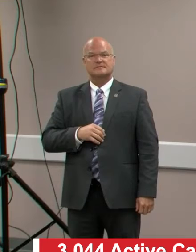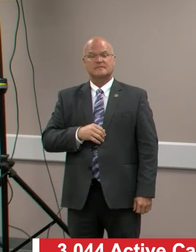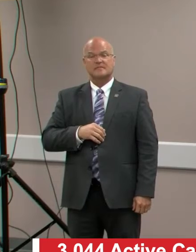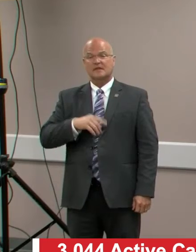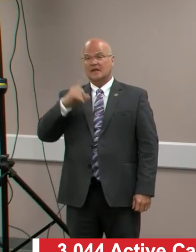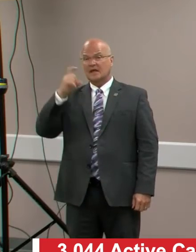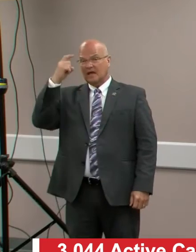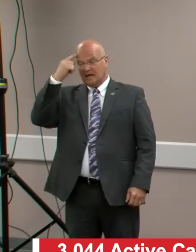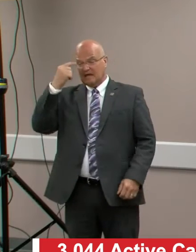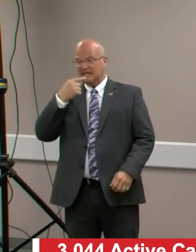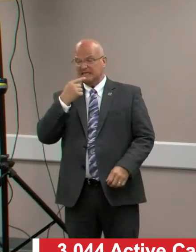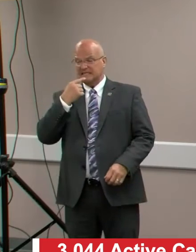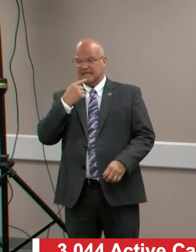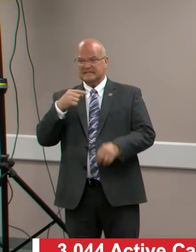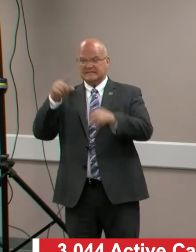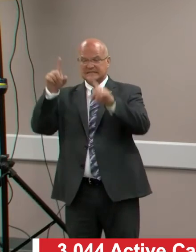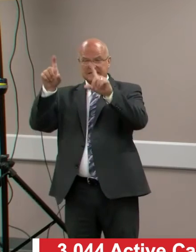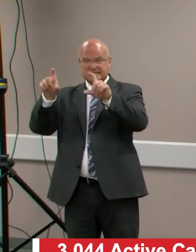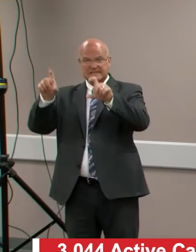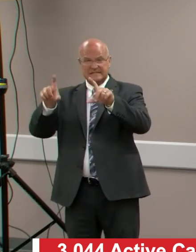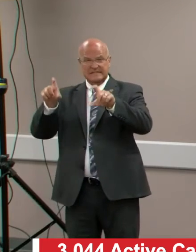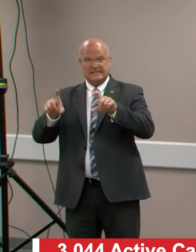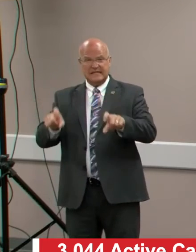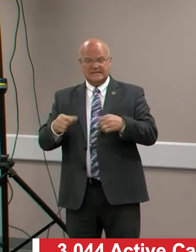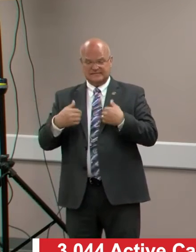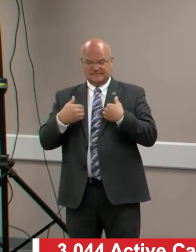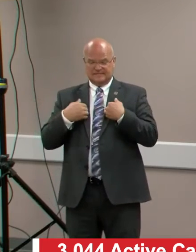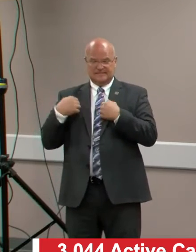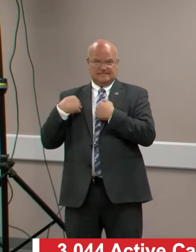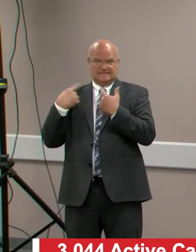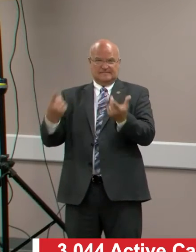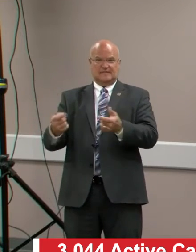The Governor's mentioned our testing. We had